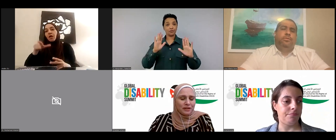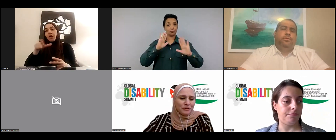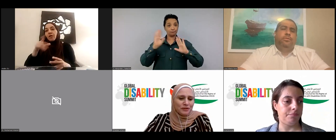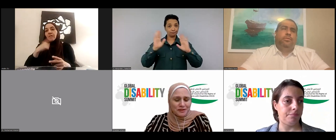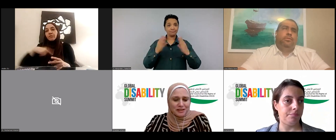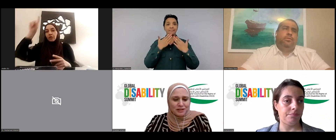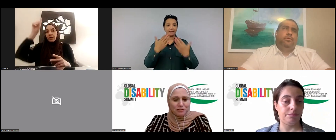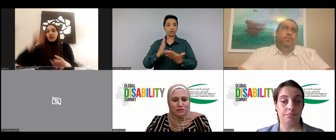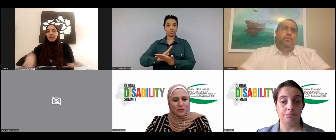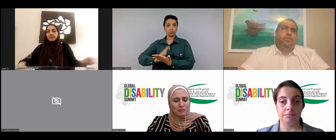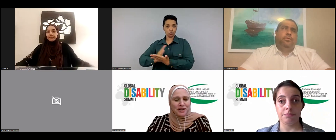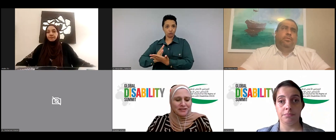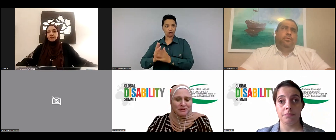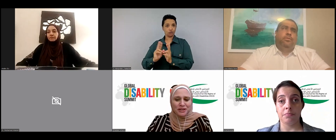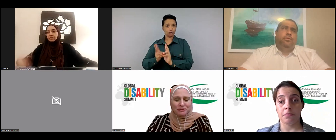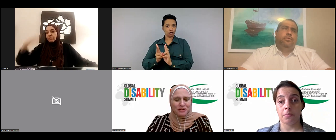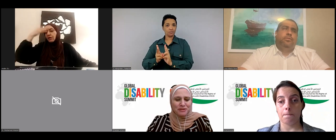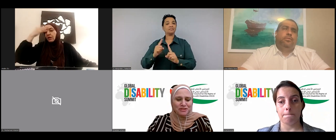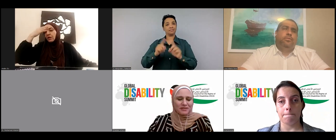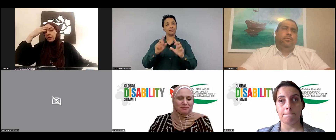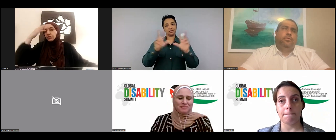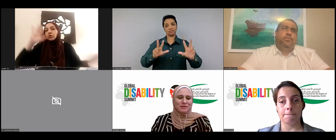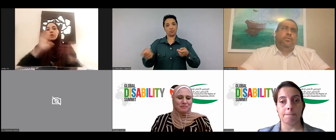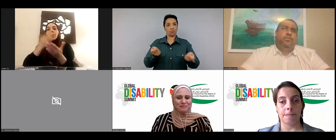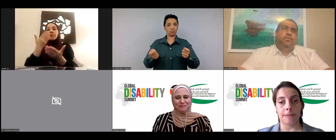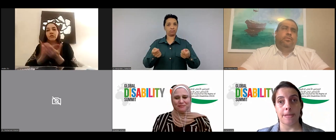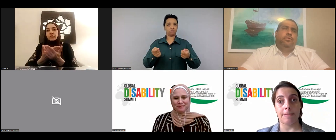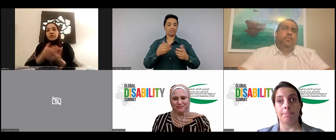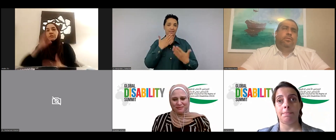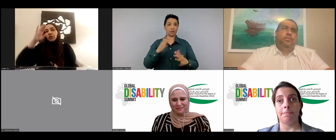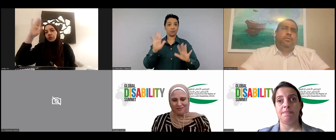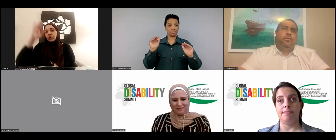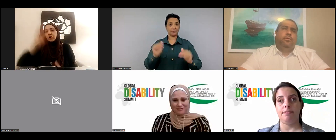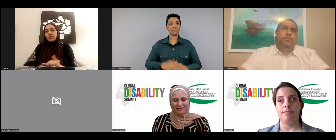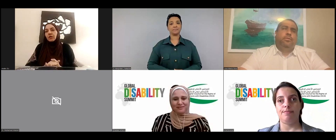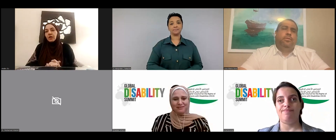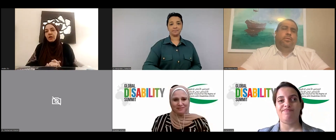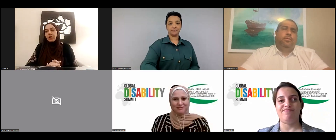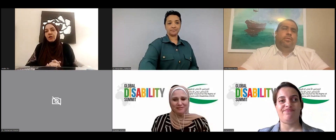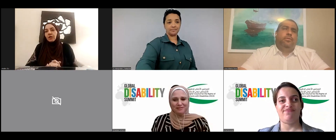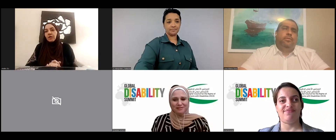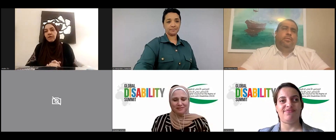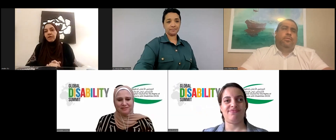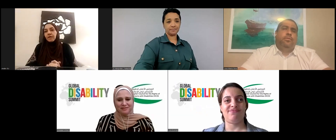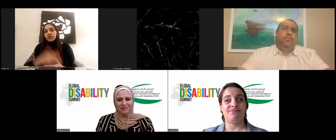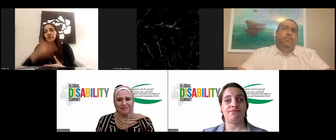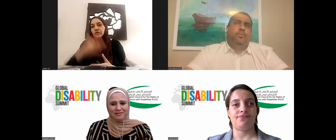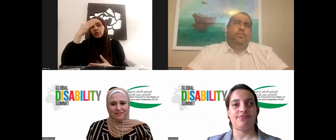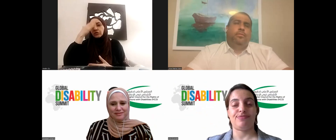the interpreters and for the webinar team. Thank you very much. Bye-bye. Alt F4, leave webinar button. Enter.